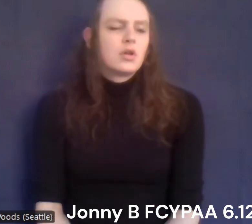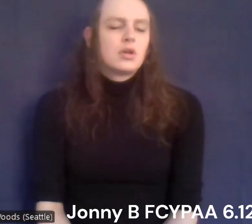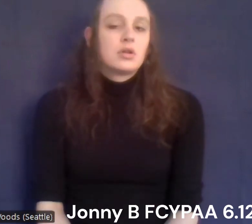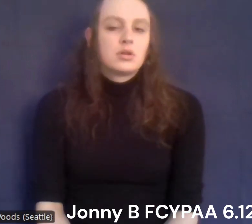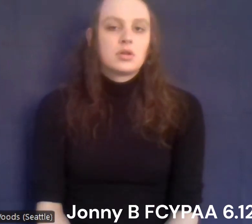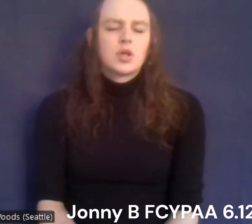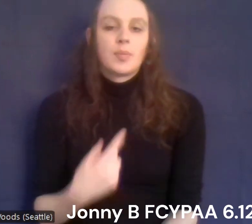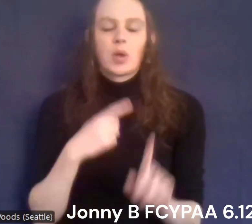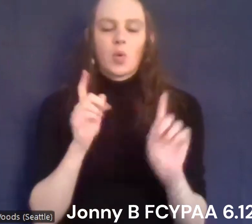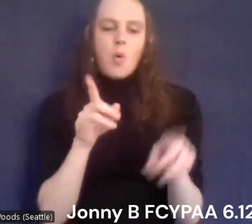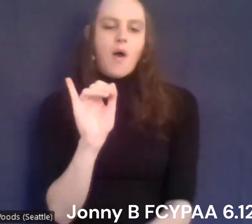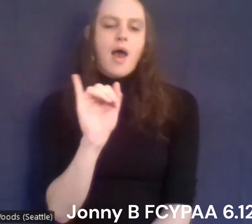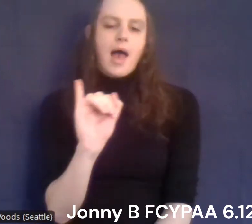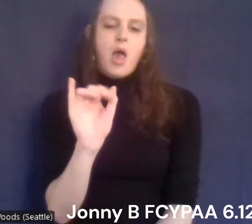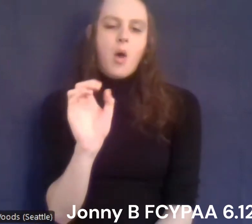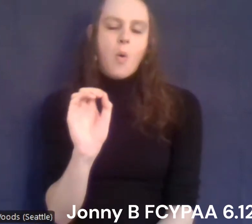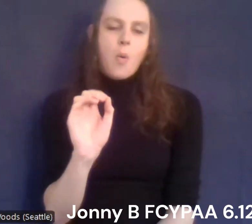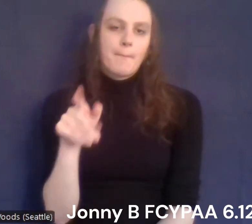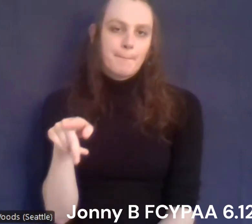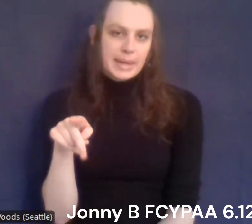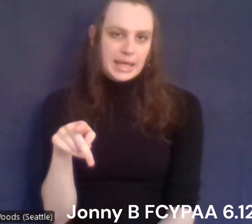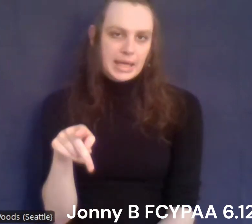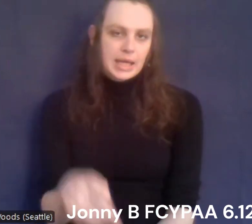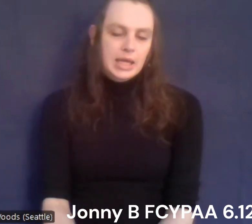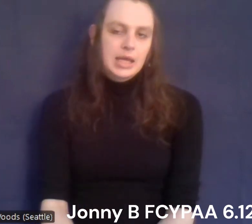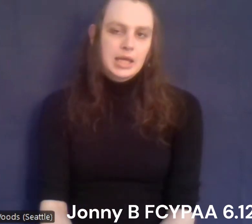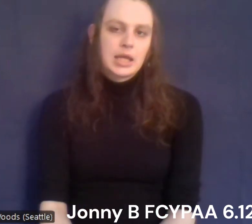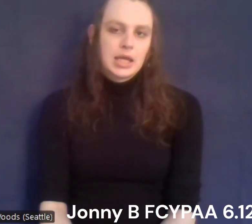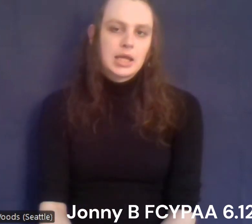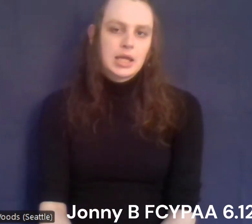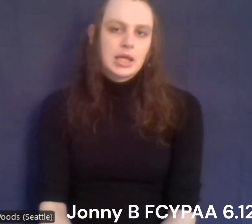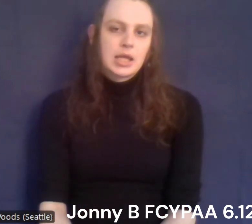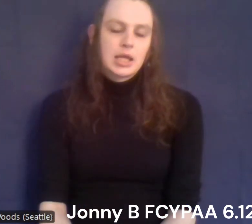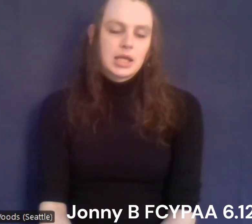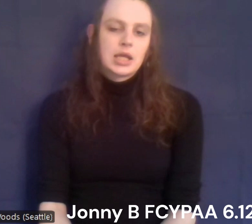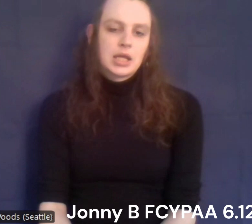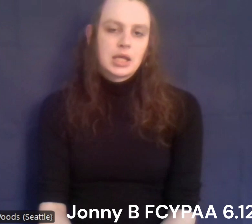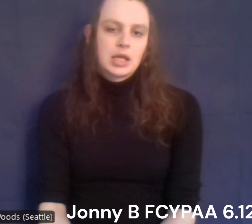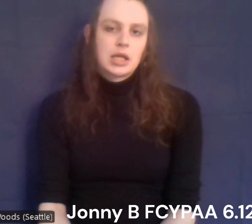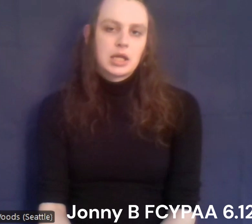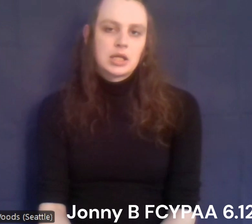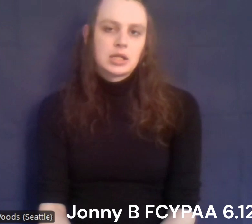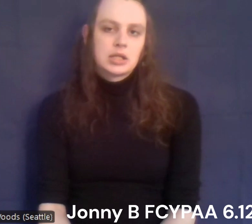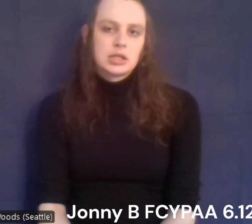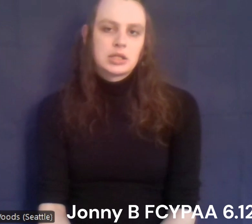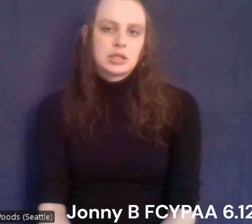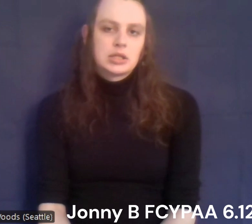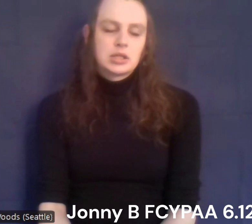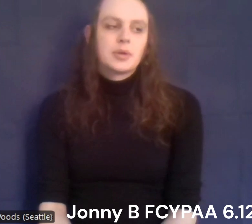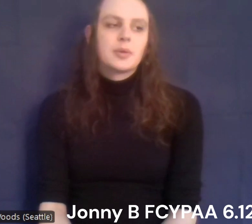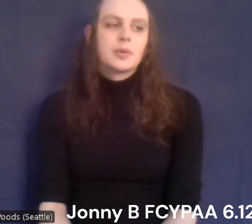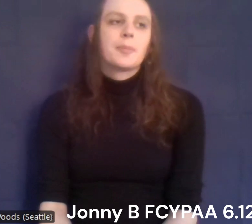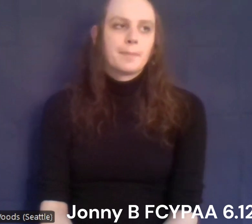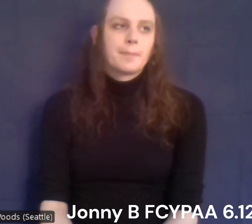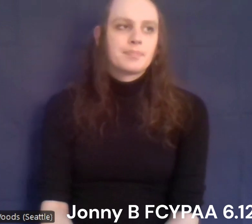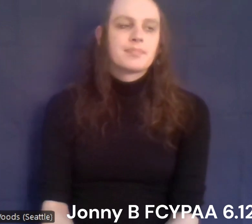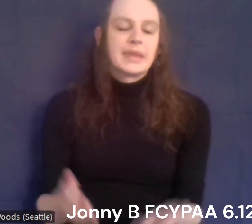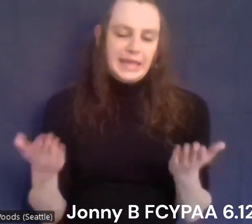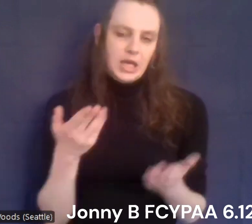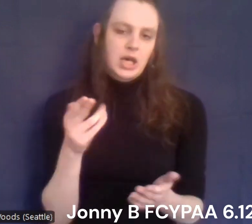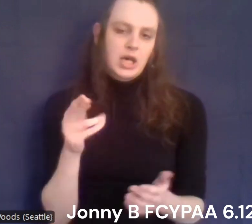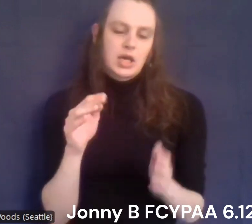the IOP, intensive outpatient, so here down in Naples.